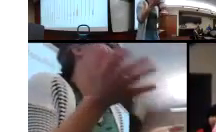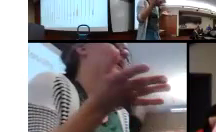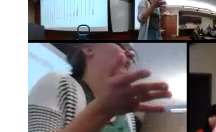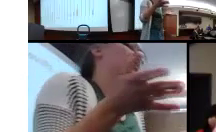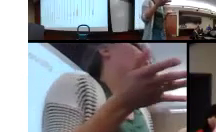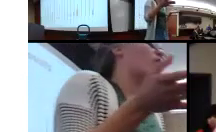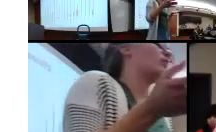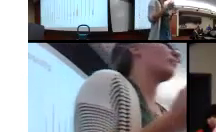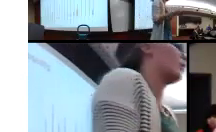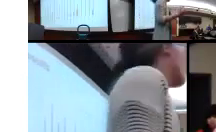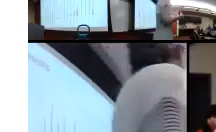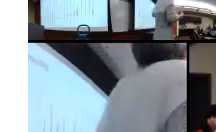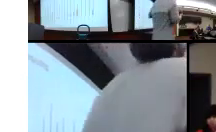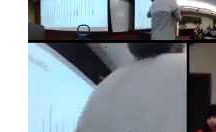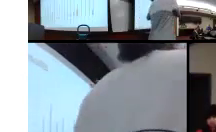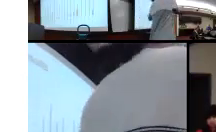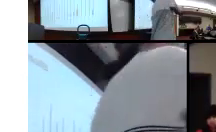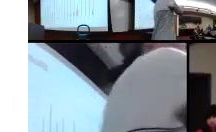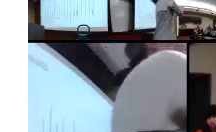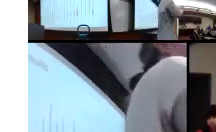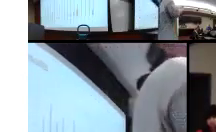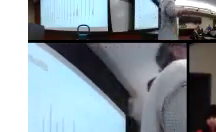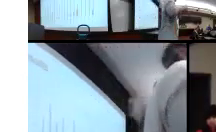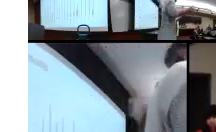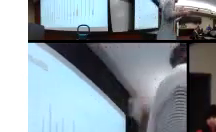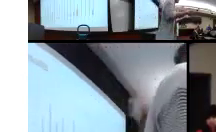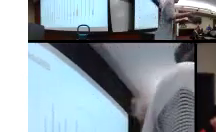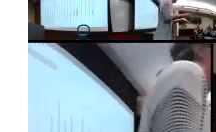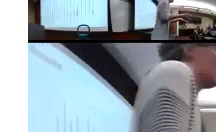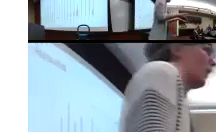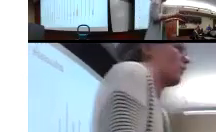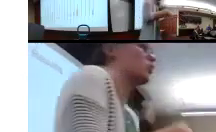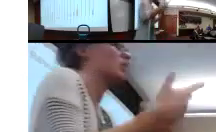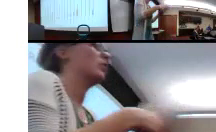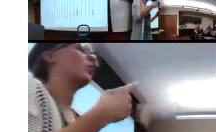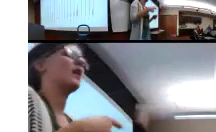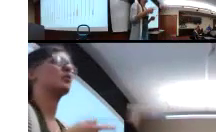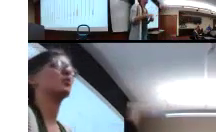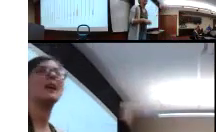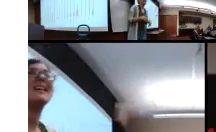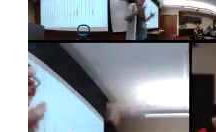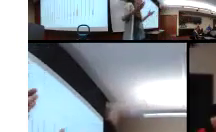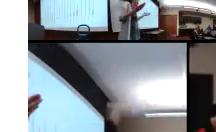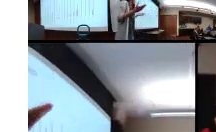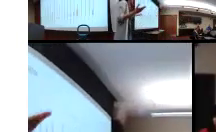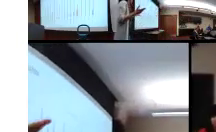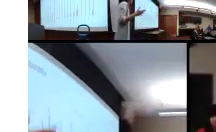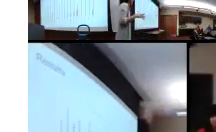possible without any language at all, right? Well, why can't these people who get access to a language learn how to do it?